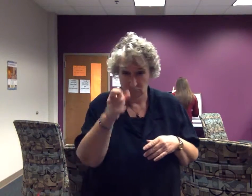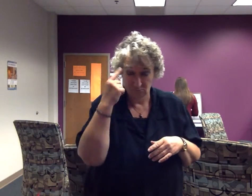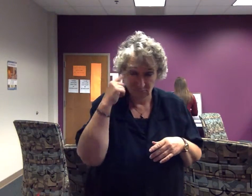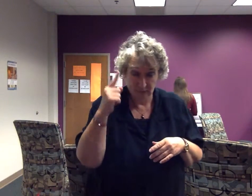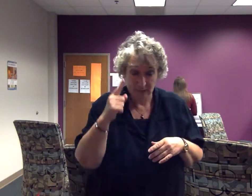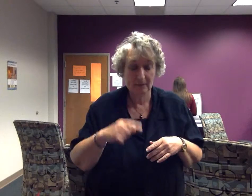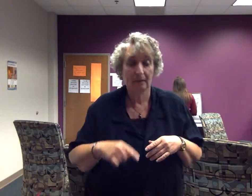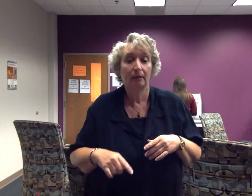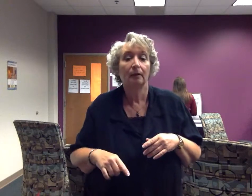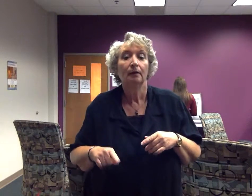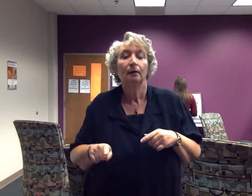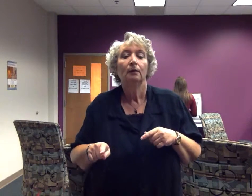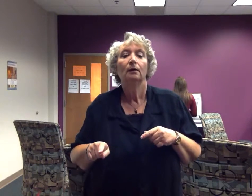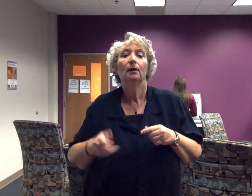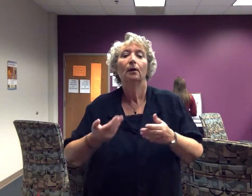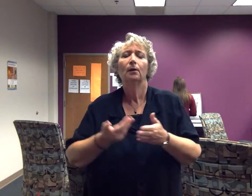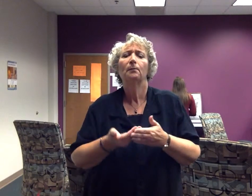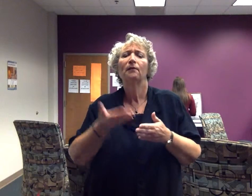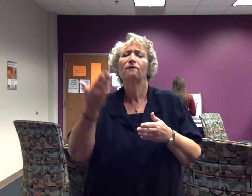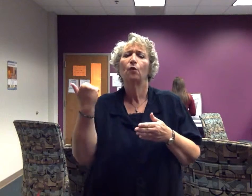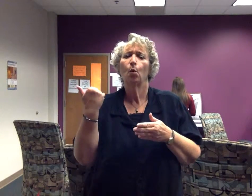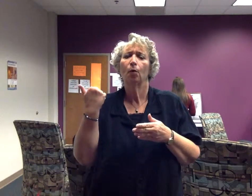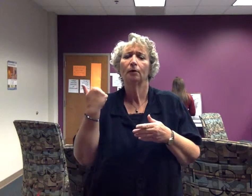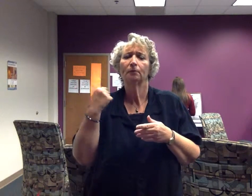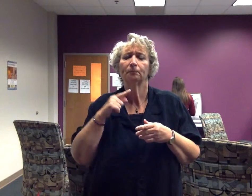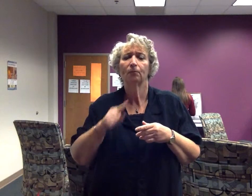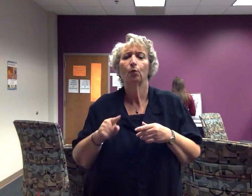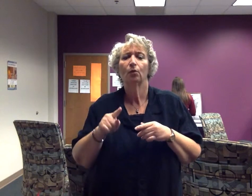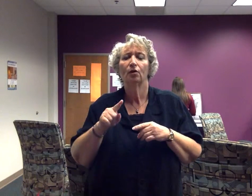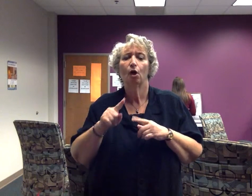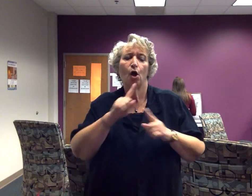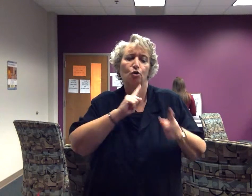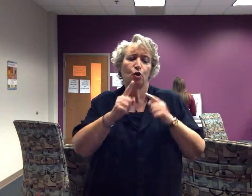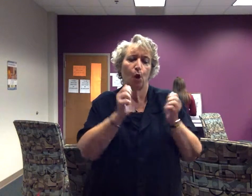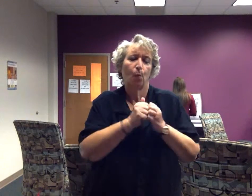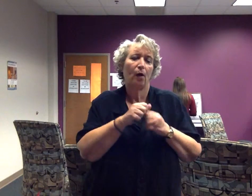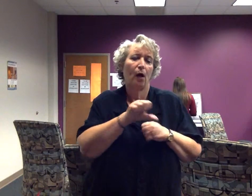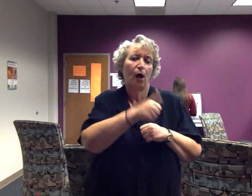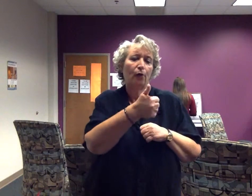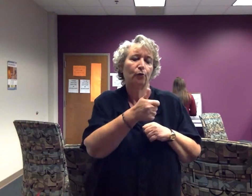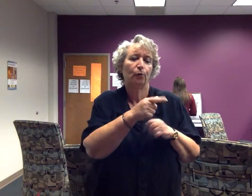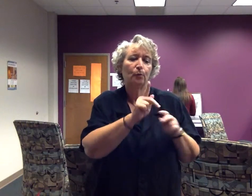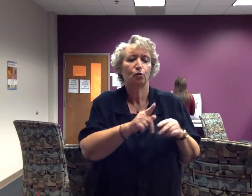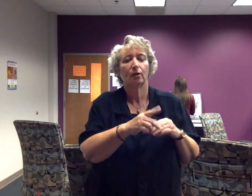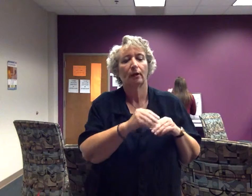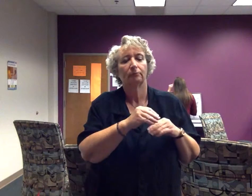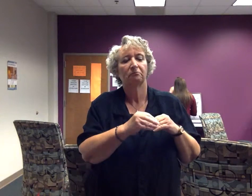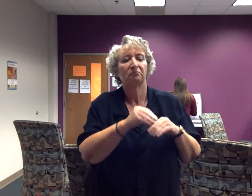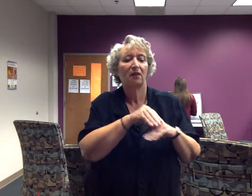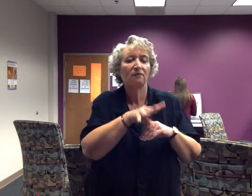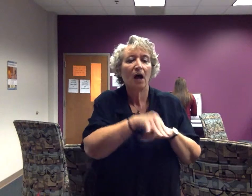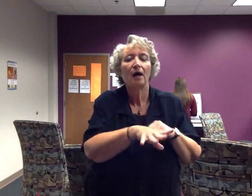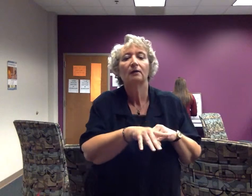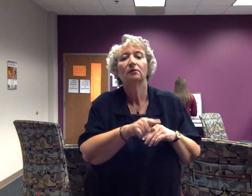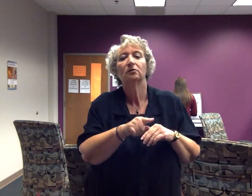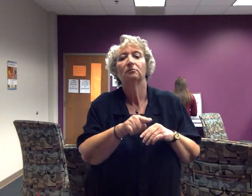ever changed a decision or a belief after talking to somebody, after getting advice from somebody? Nicole, what kind of